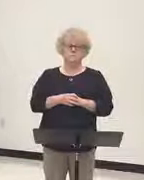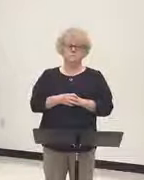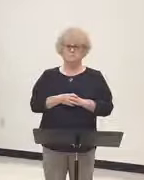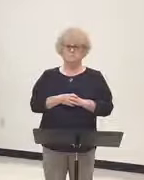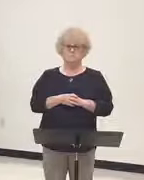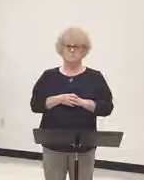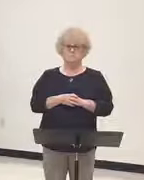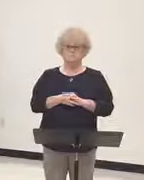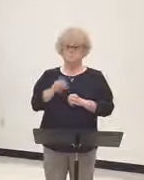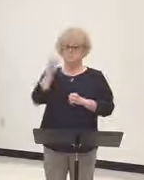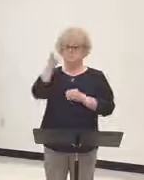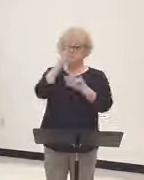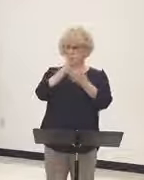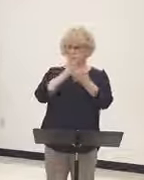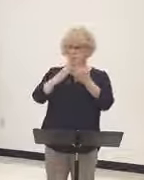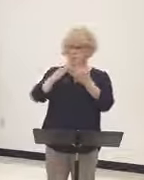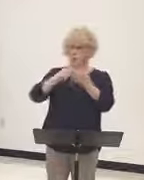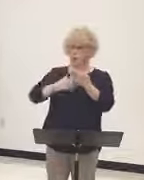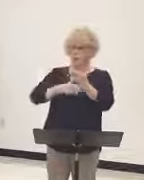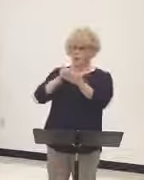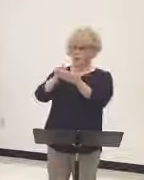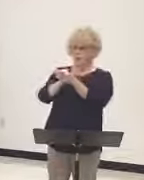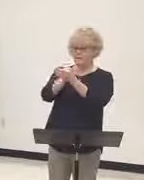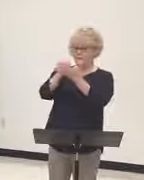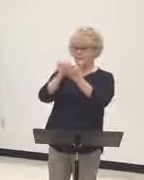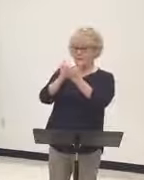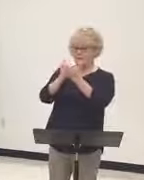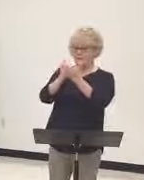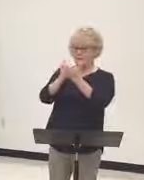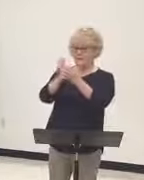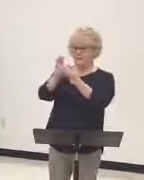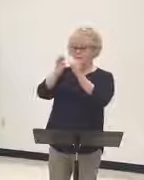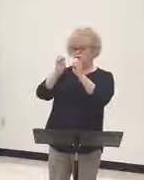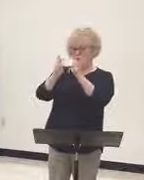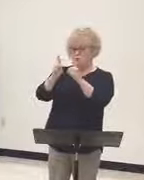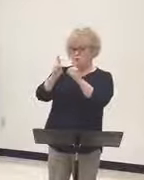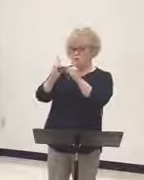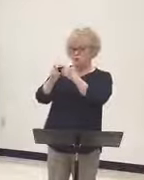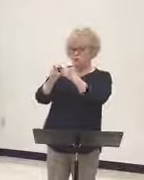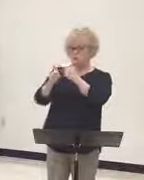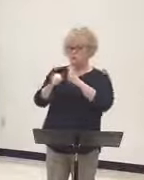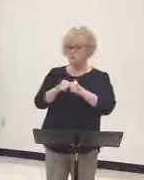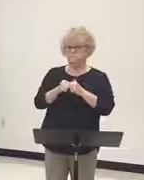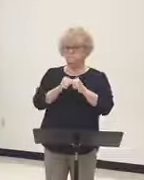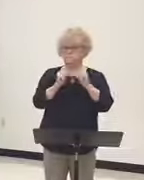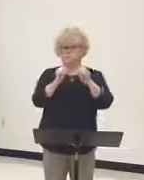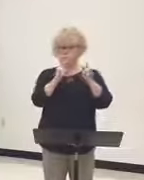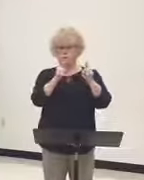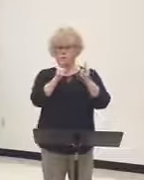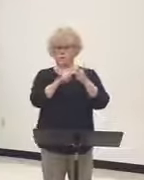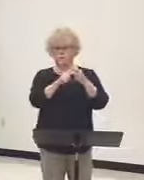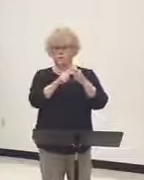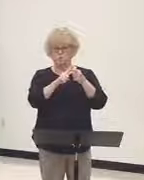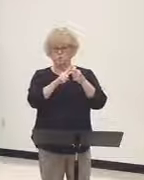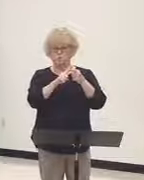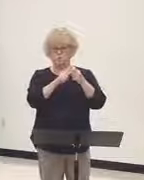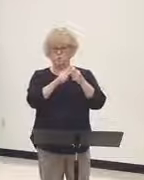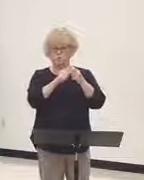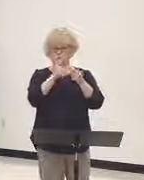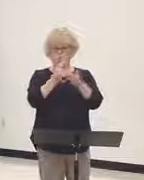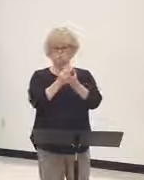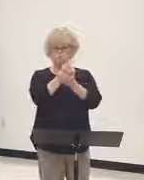For part of my seminary education process, I went to the